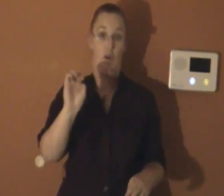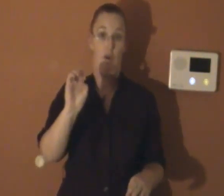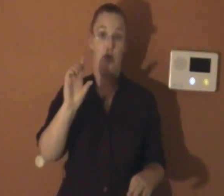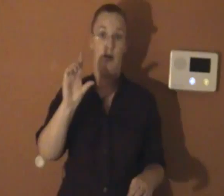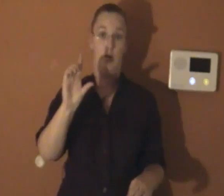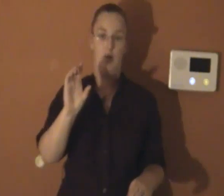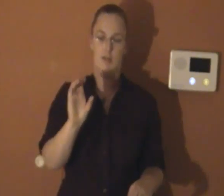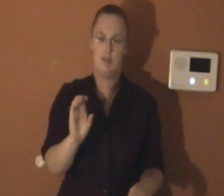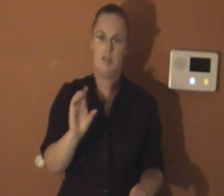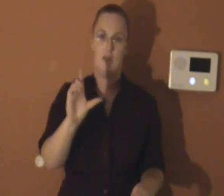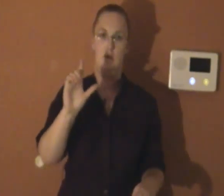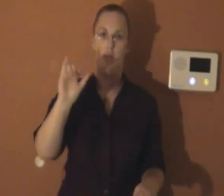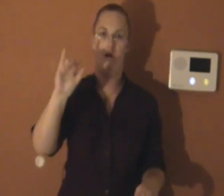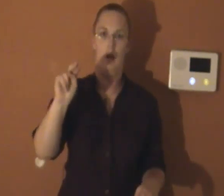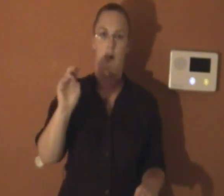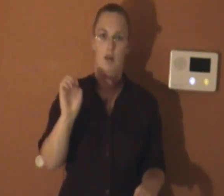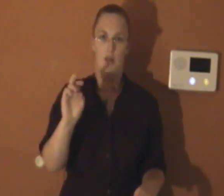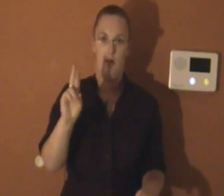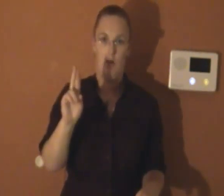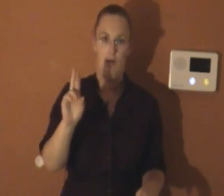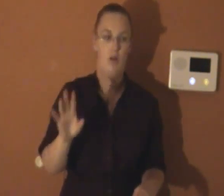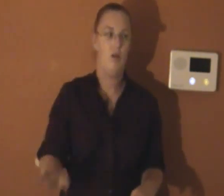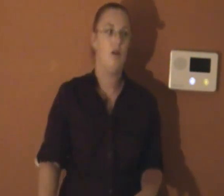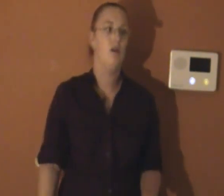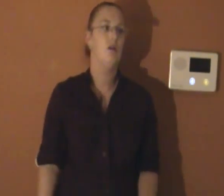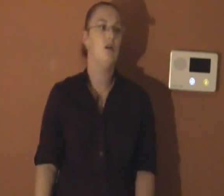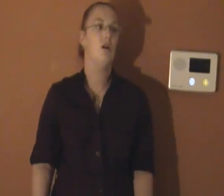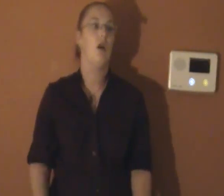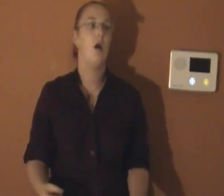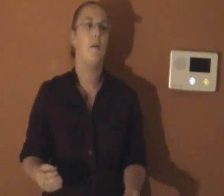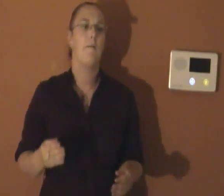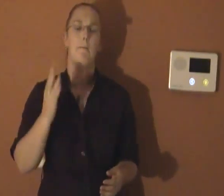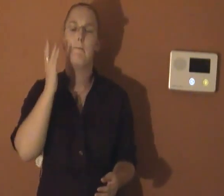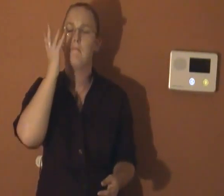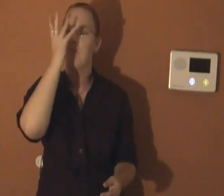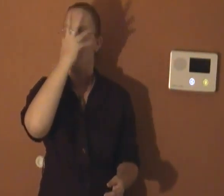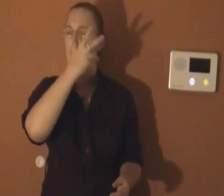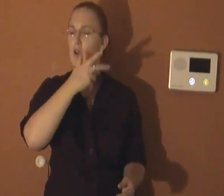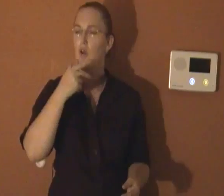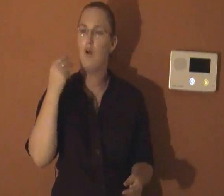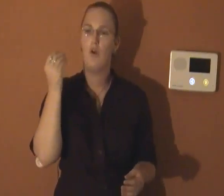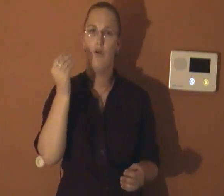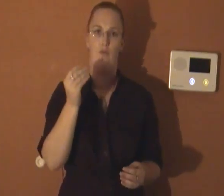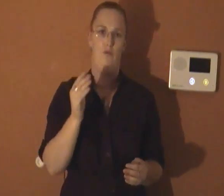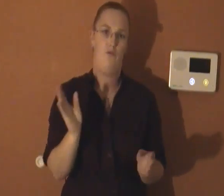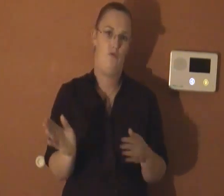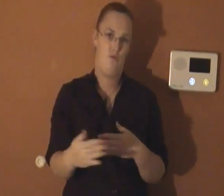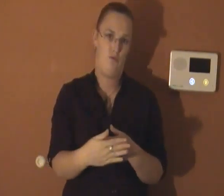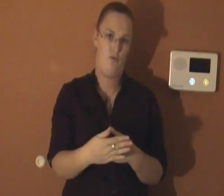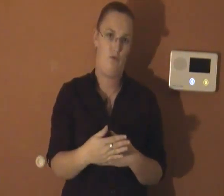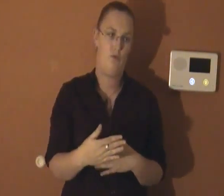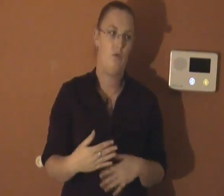And it's a beautiful room with lots of prints, botanical prints that were popular in Victorian times.